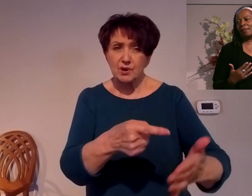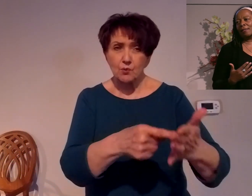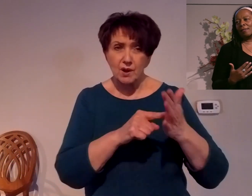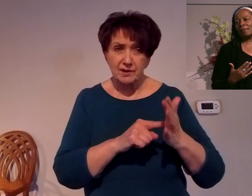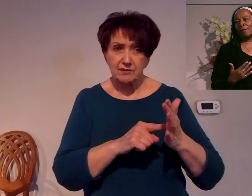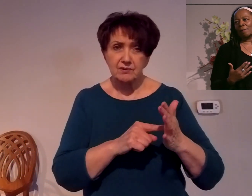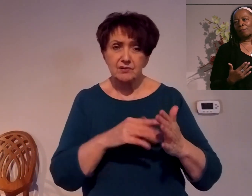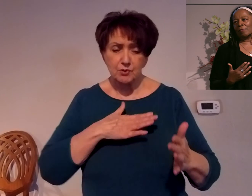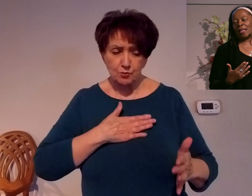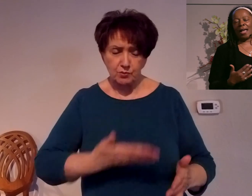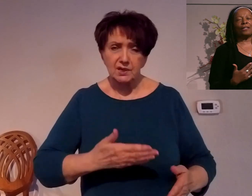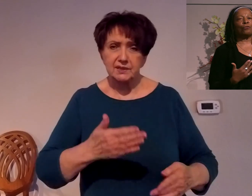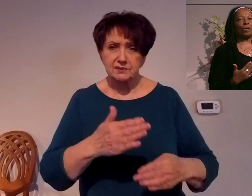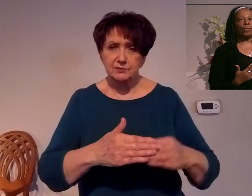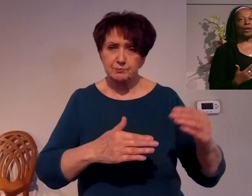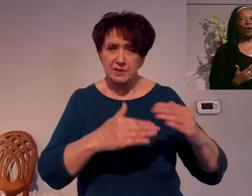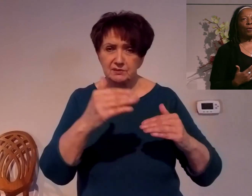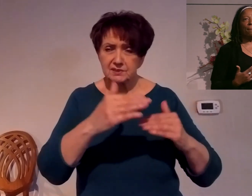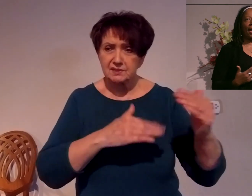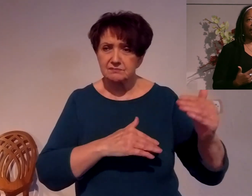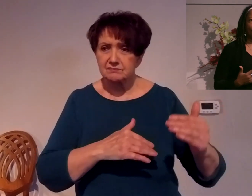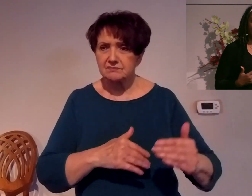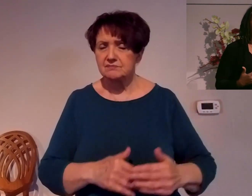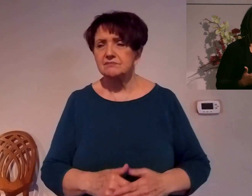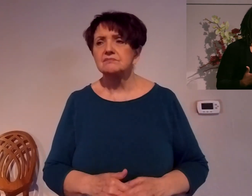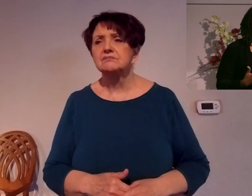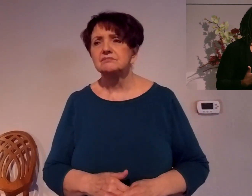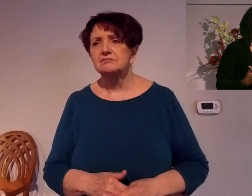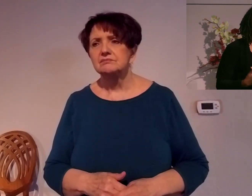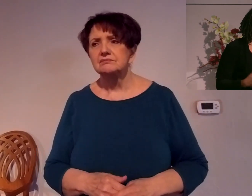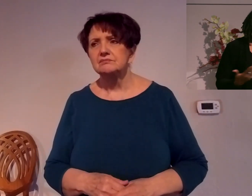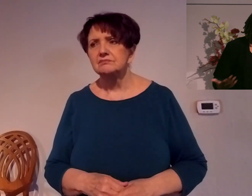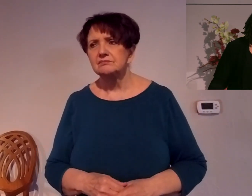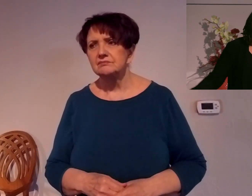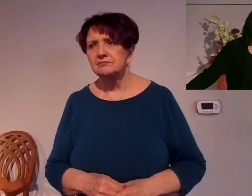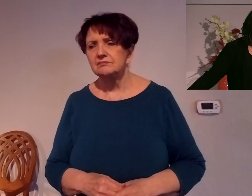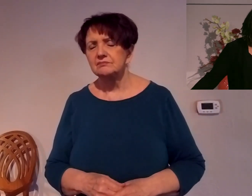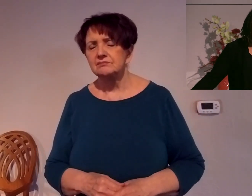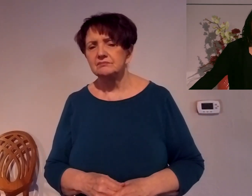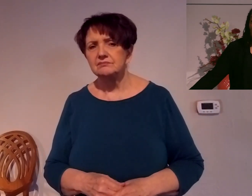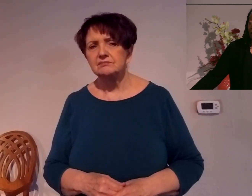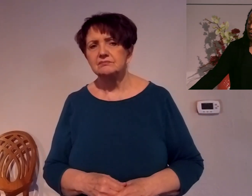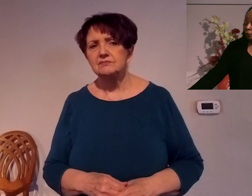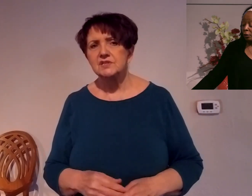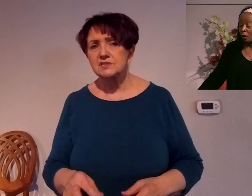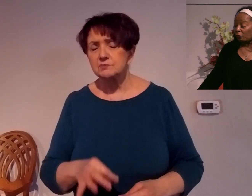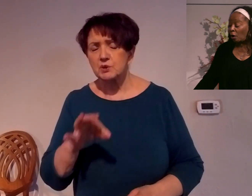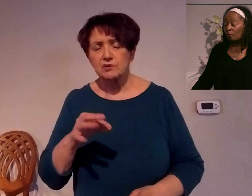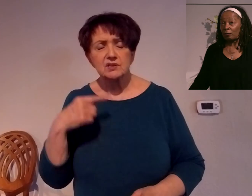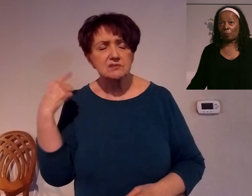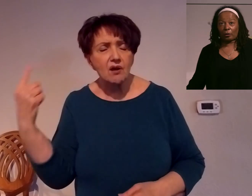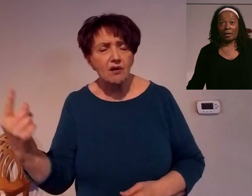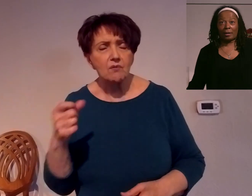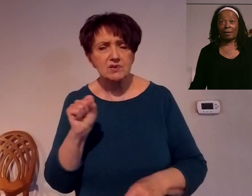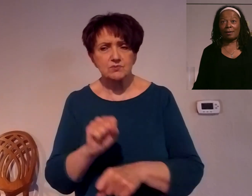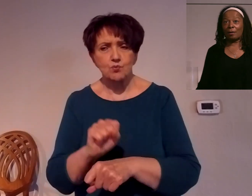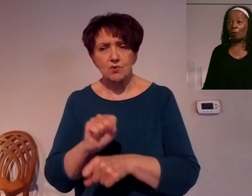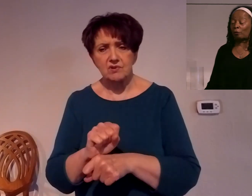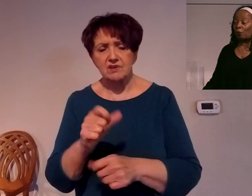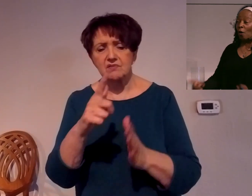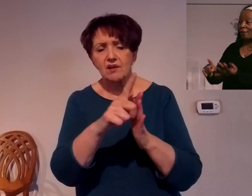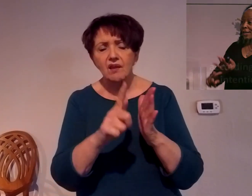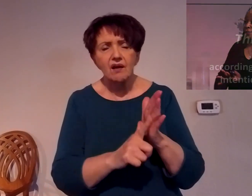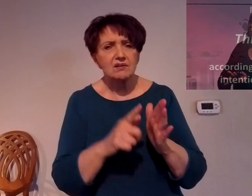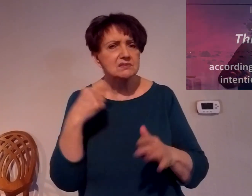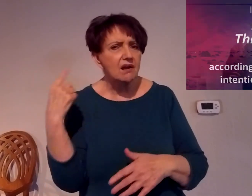that? That is what we are reminded. Because spirit is always working, the law is always working.